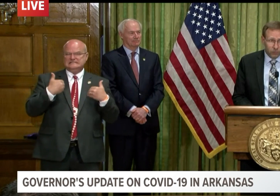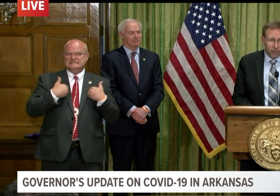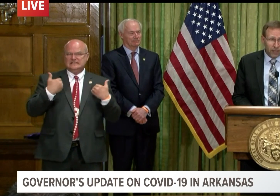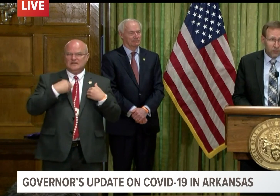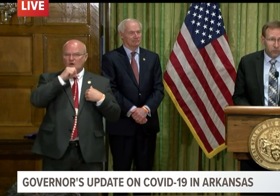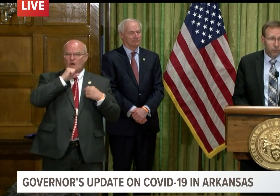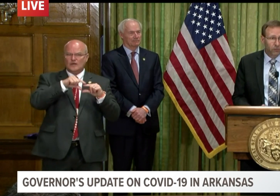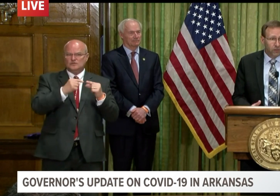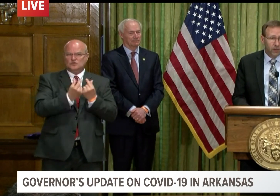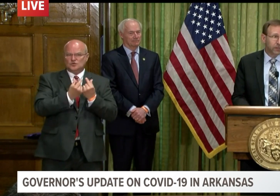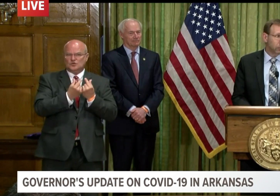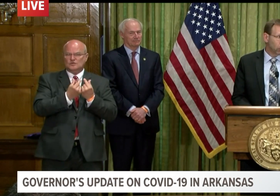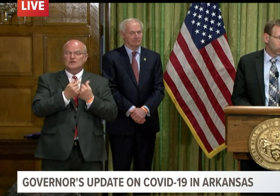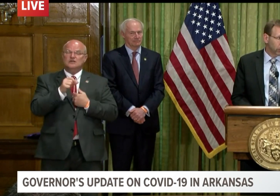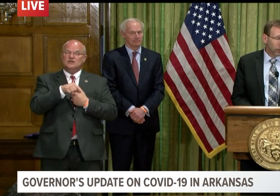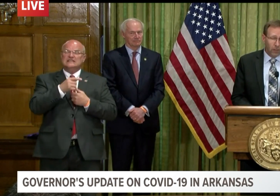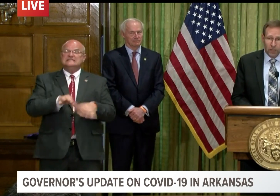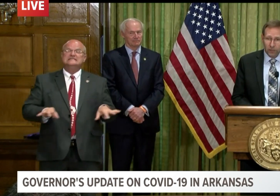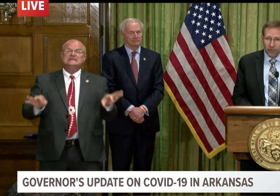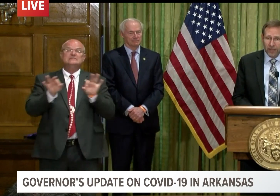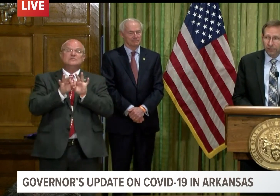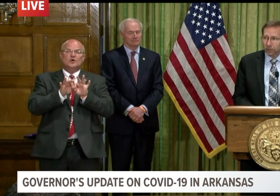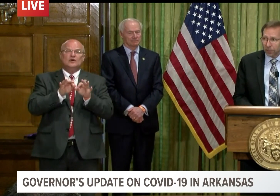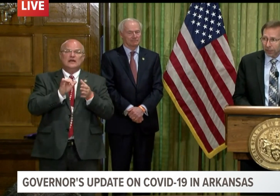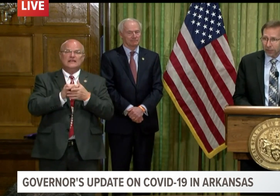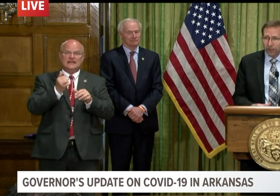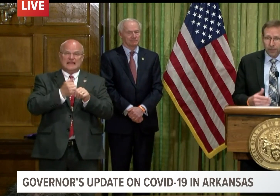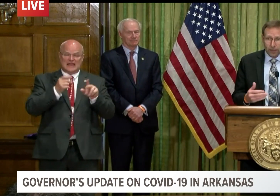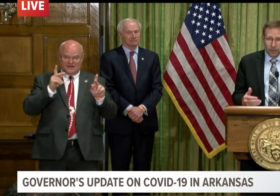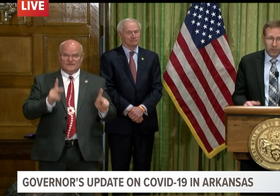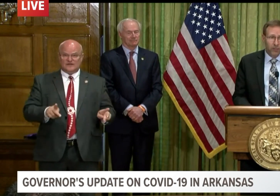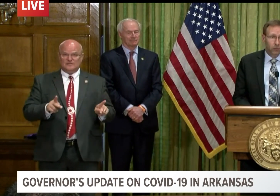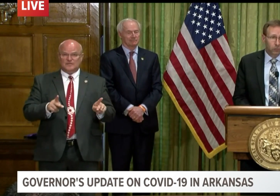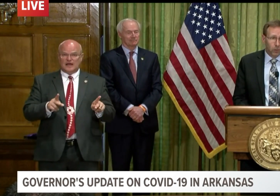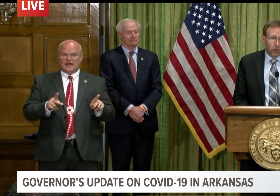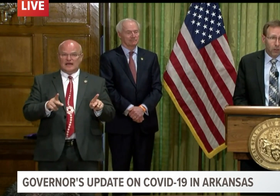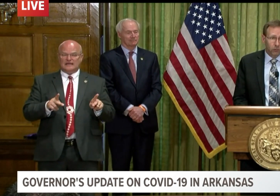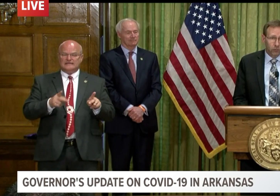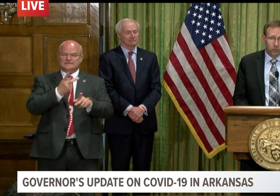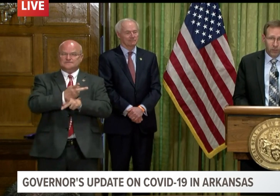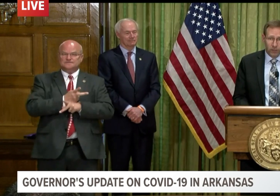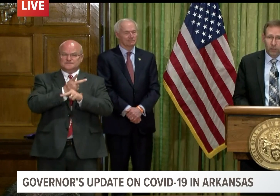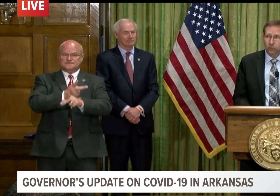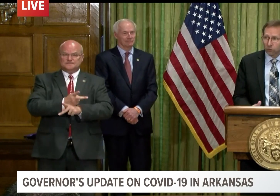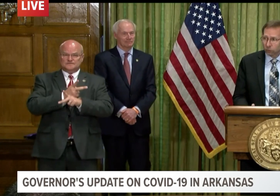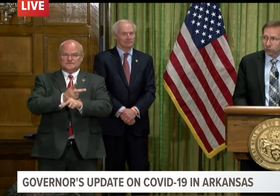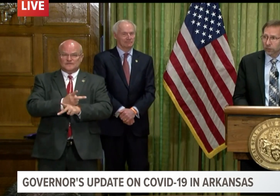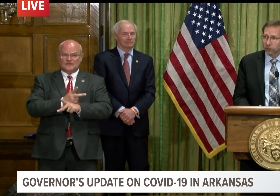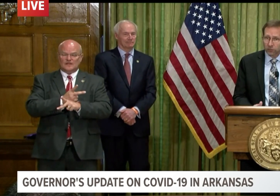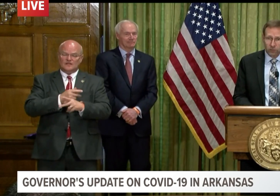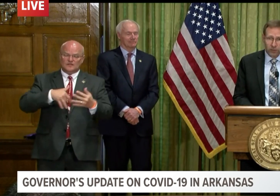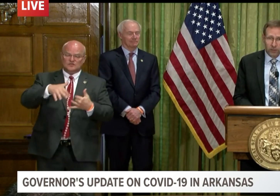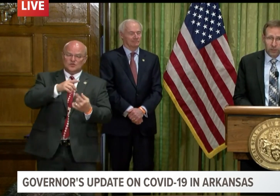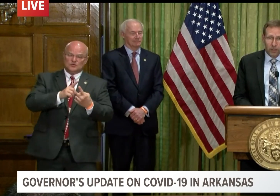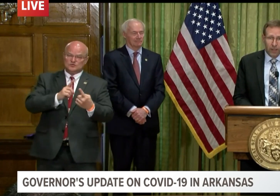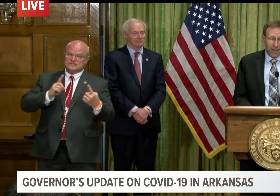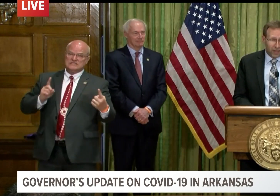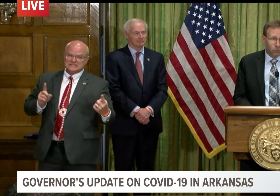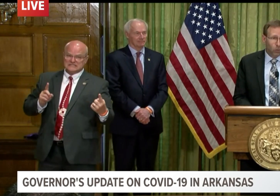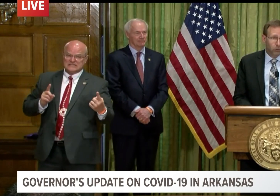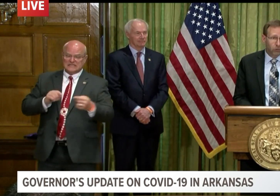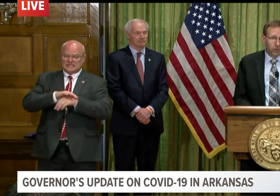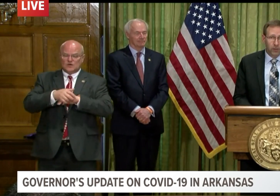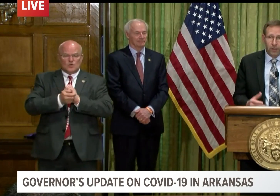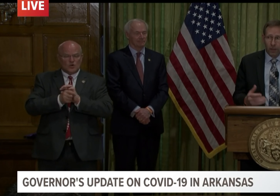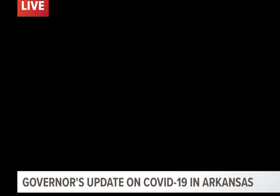age groups. And so it's very important that everybody take those precautions, the social distancing,